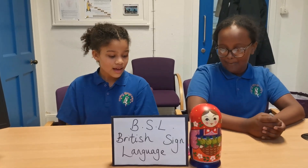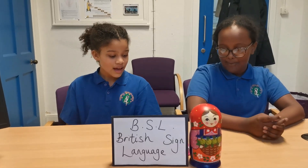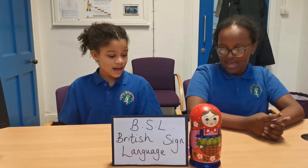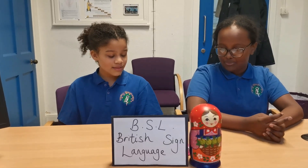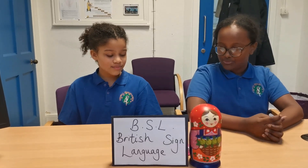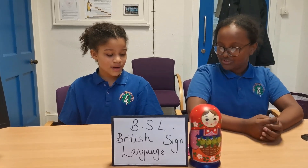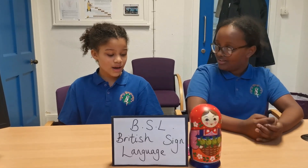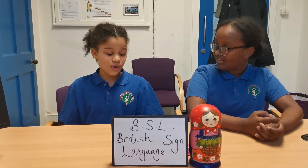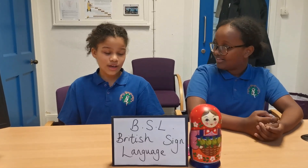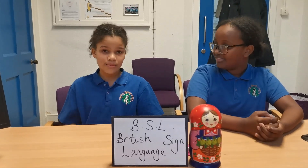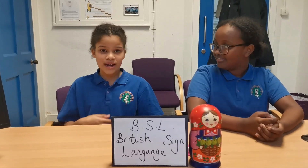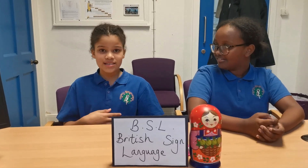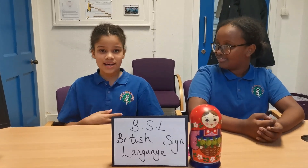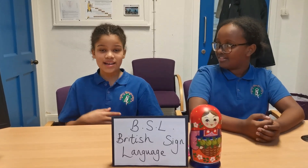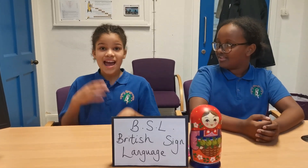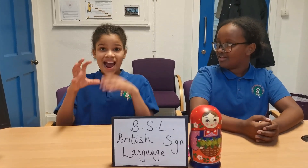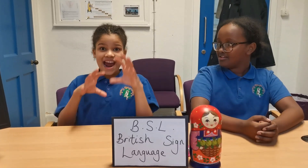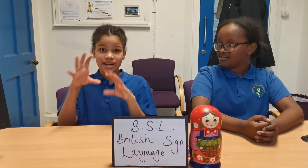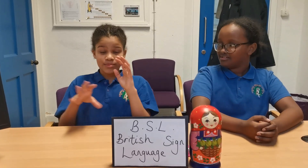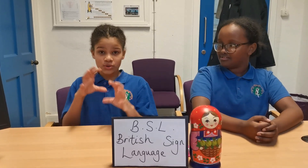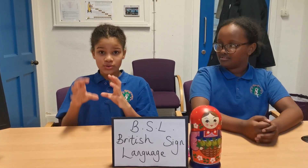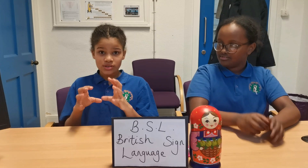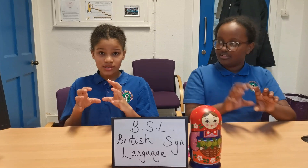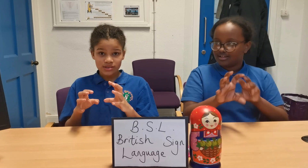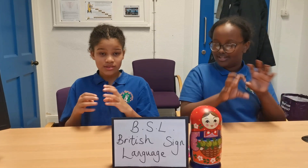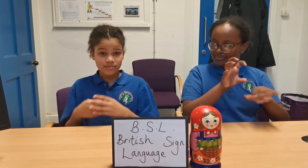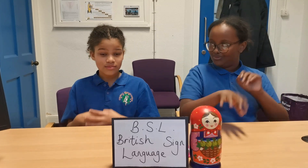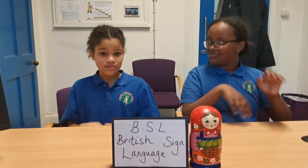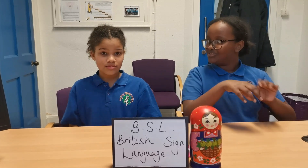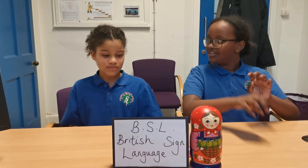What about animals? Okay, my turn. Animals. Animals.